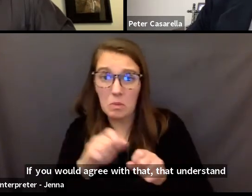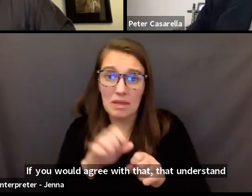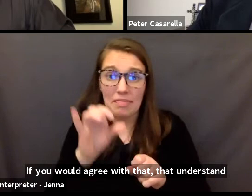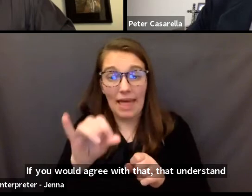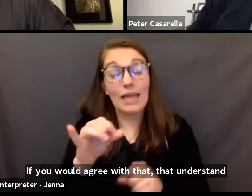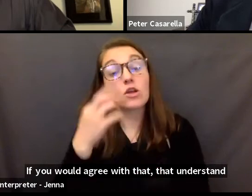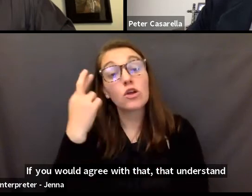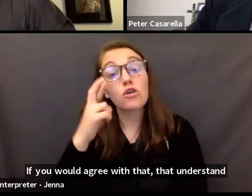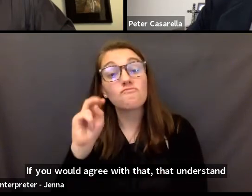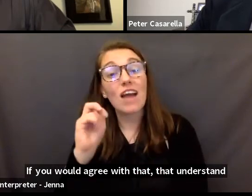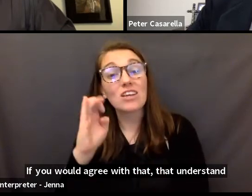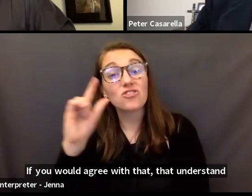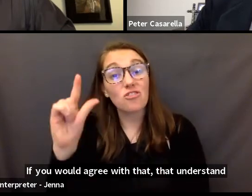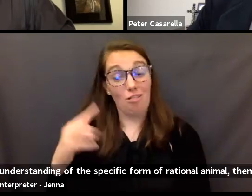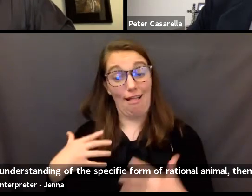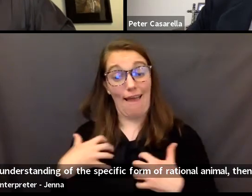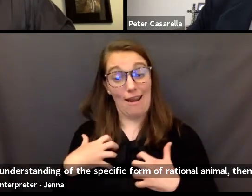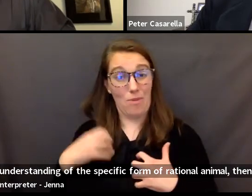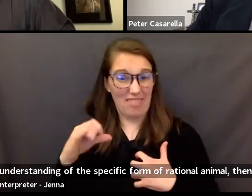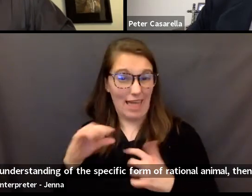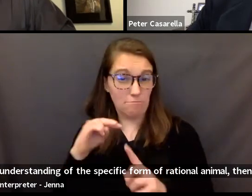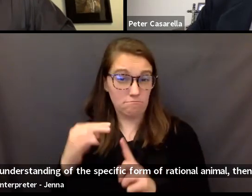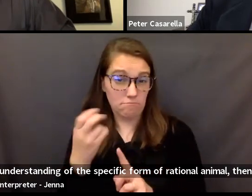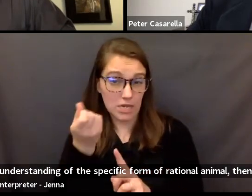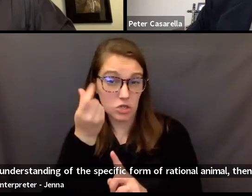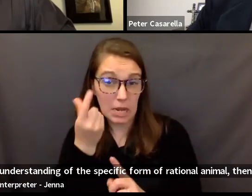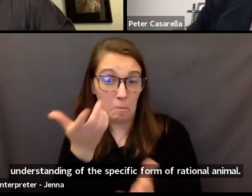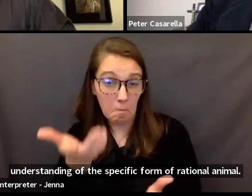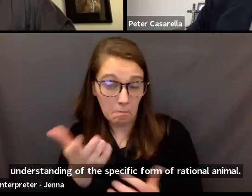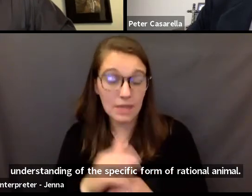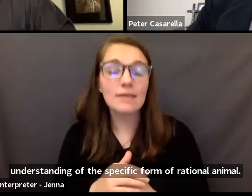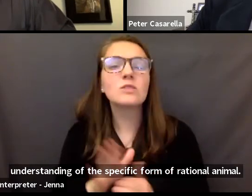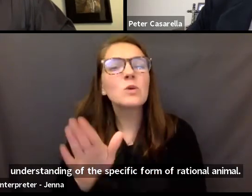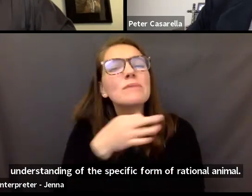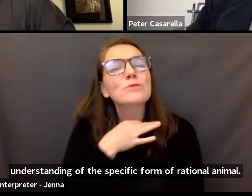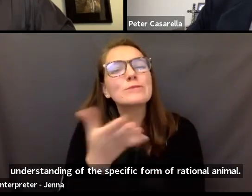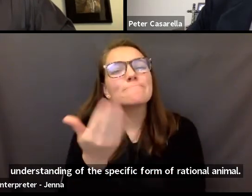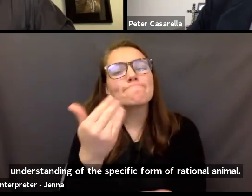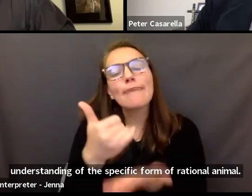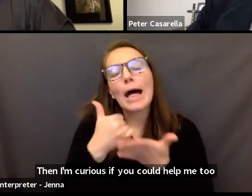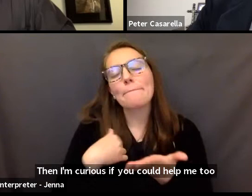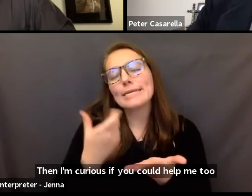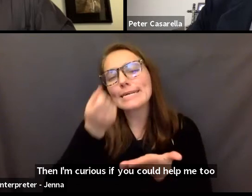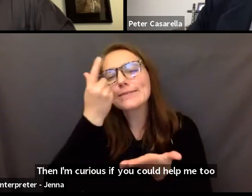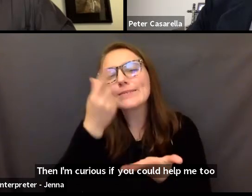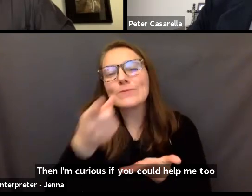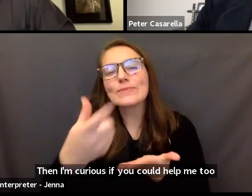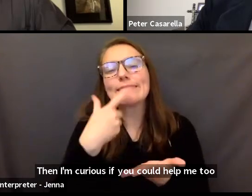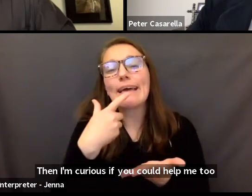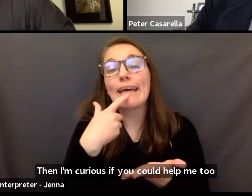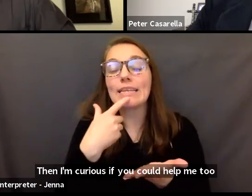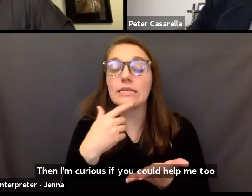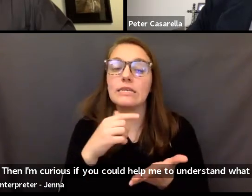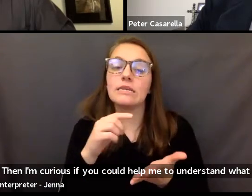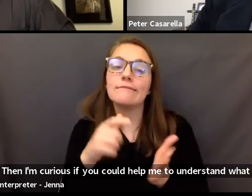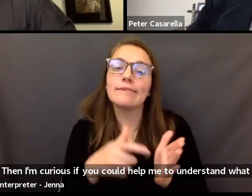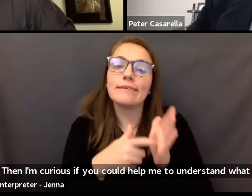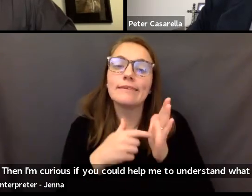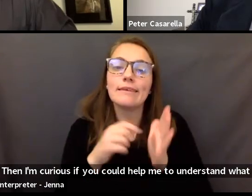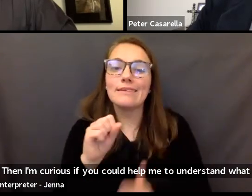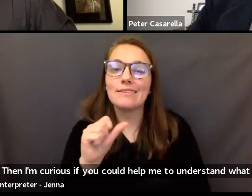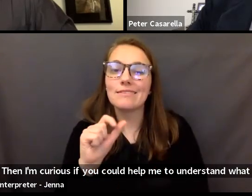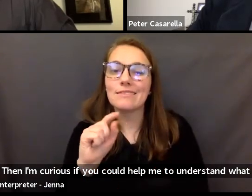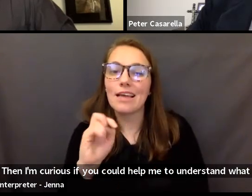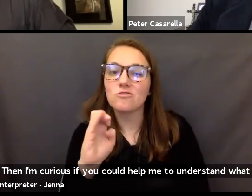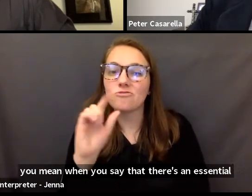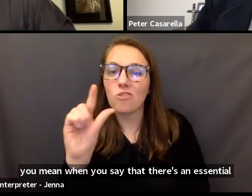animal, then I'm curious if you could help me to understand what you mean when you say that there's an essential defect. It doesn't seem